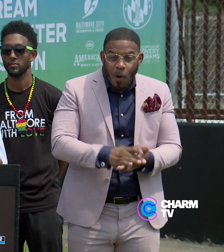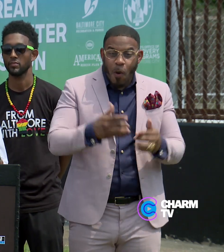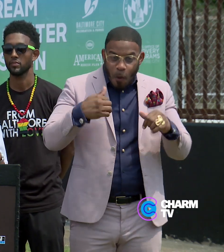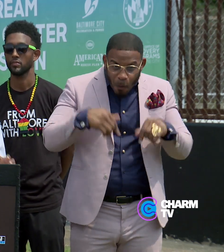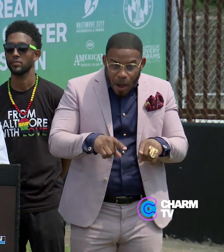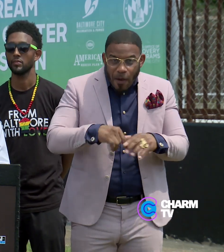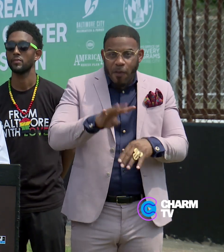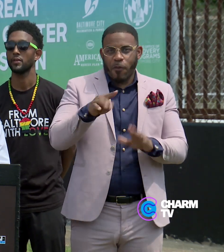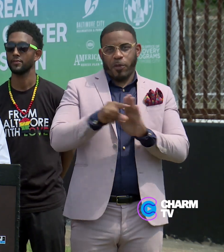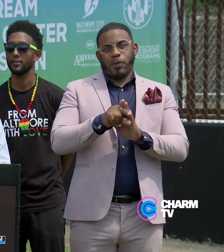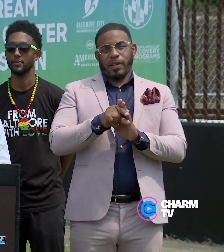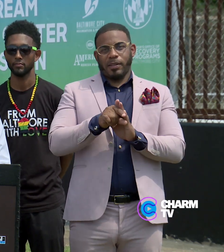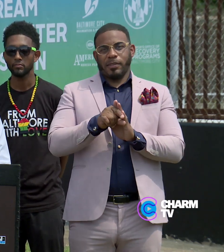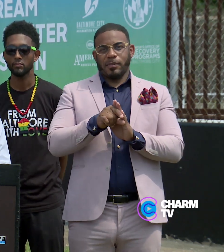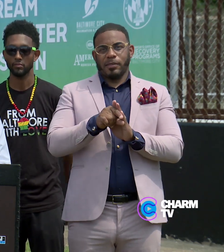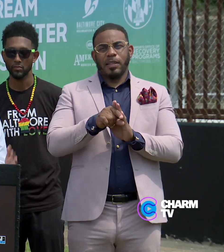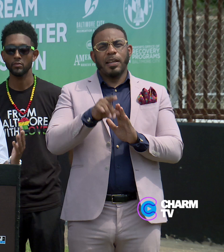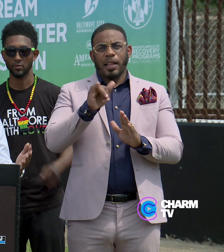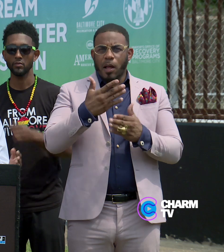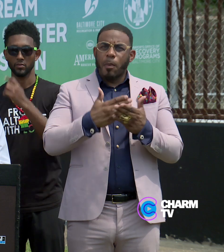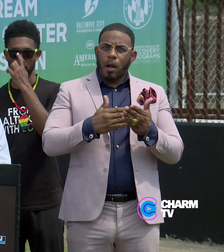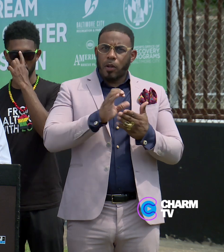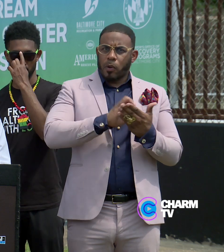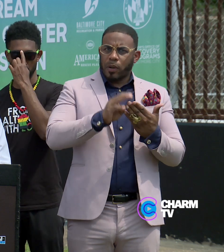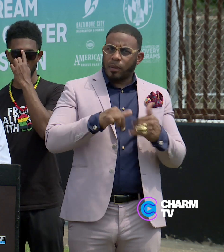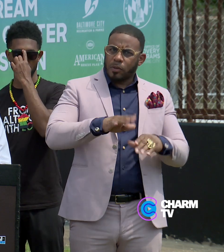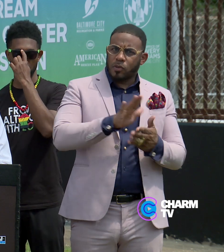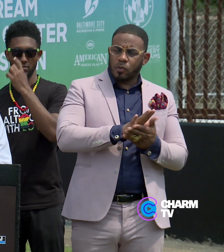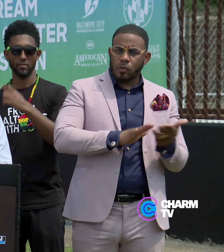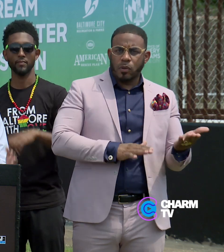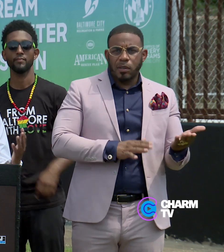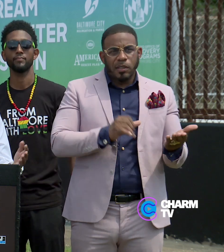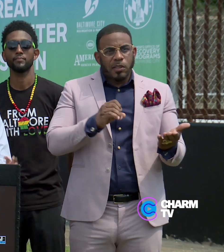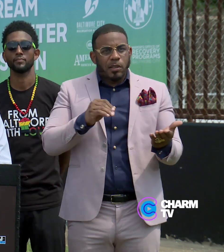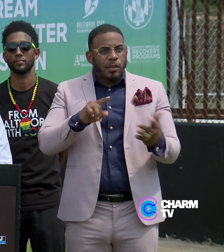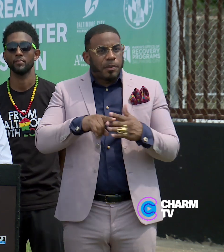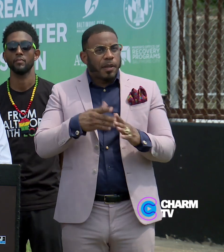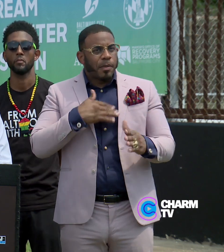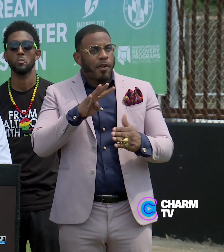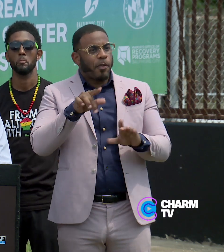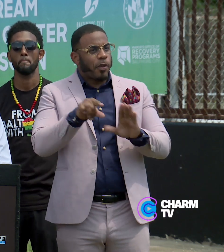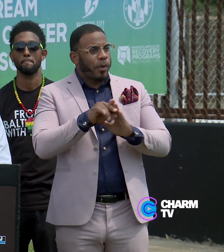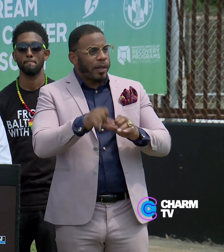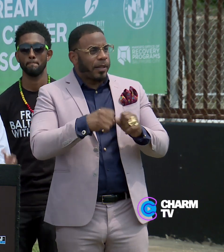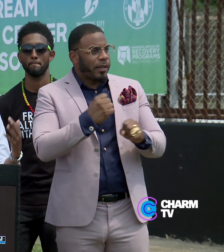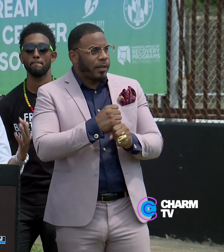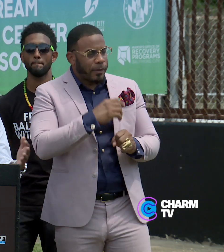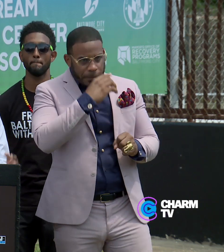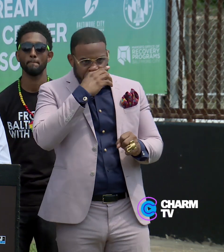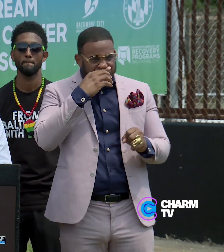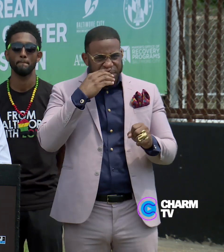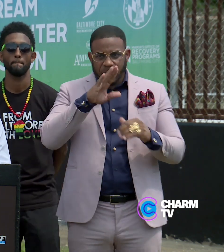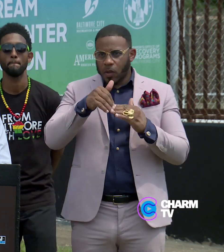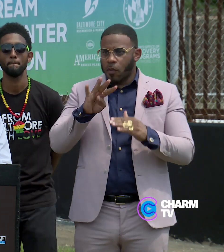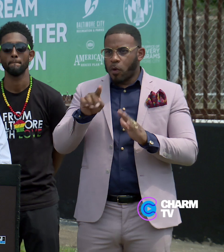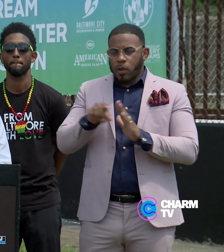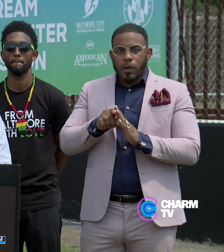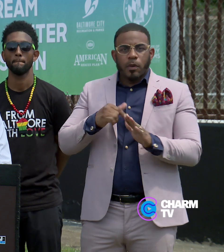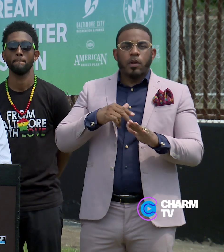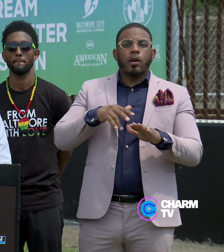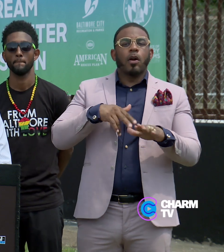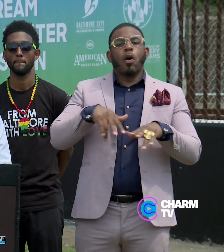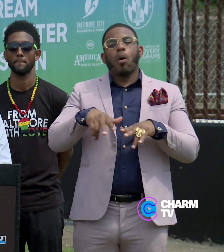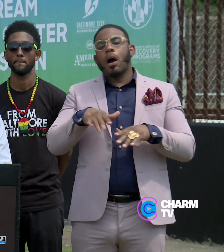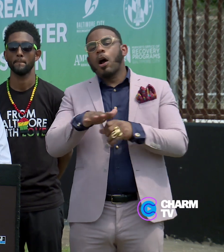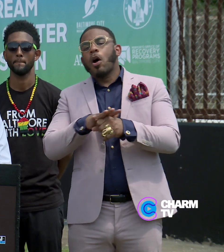while in 4th grade. It was a part of the curriculum at the school, and so beginning my 4th grade year, the whole 4th grade, we walked